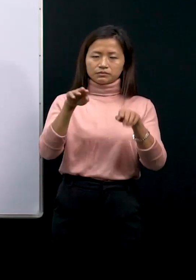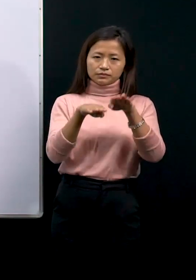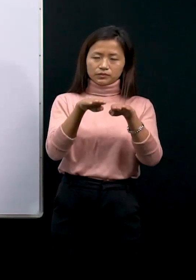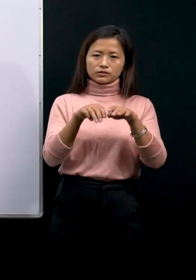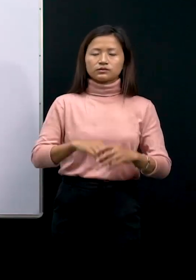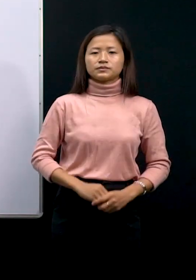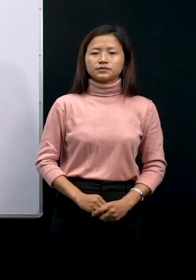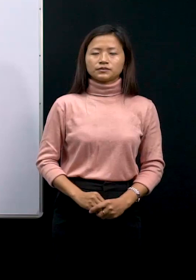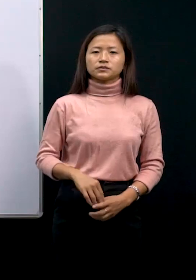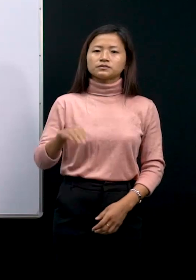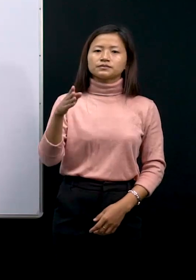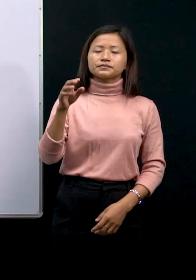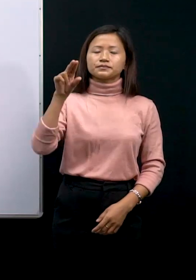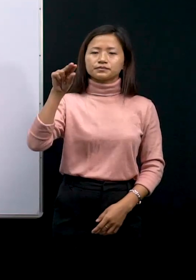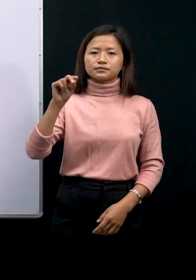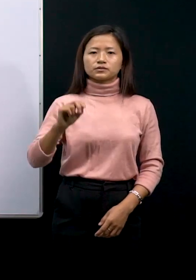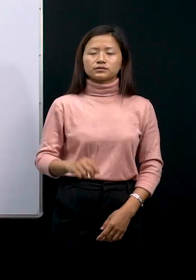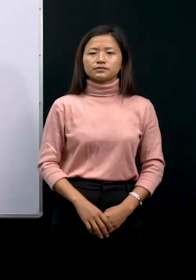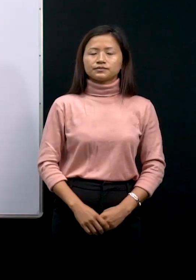In triangle, which one?